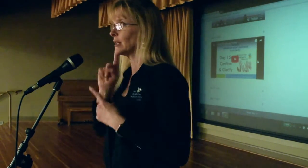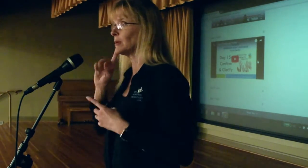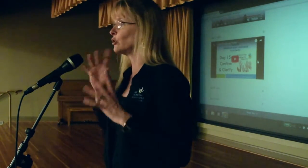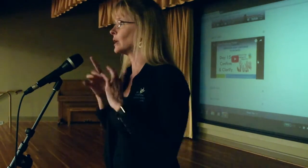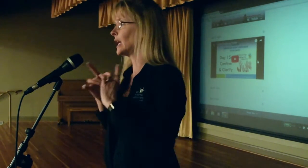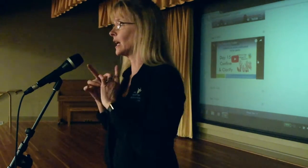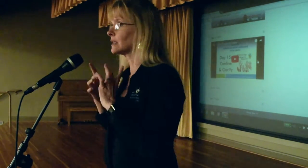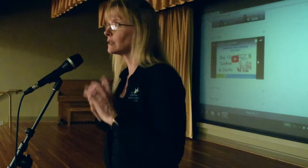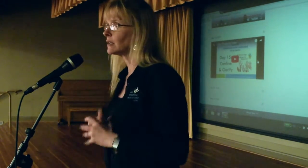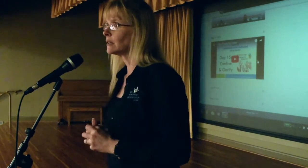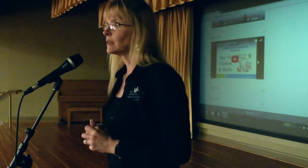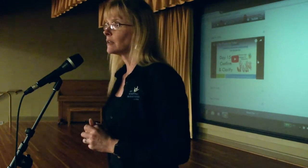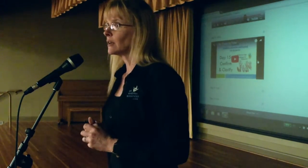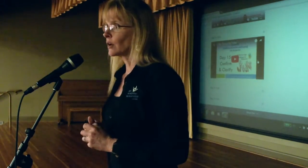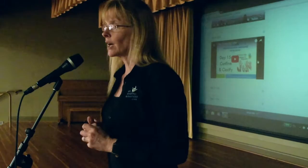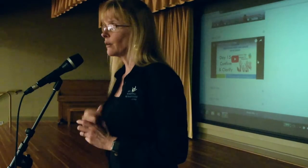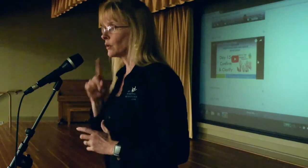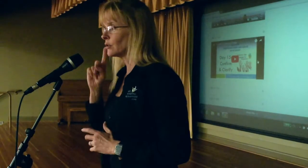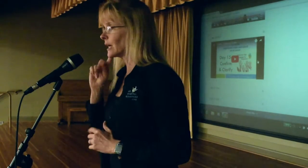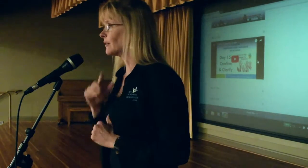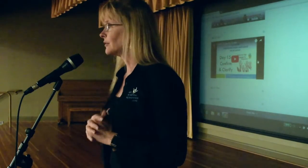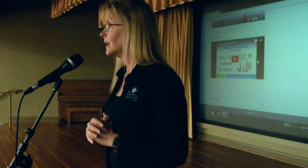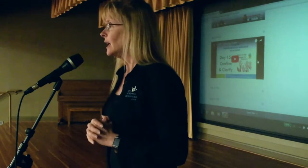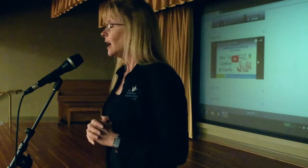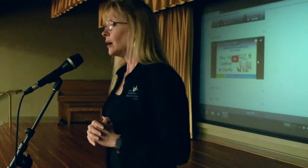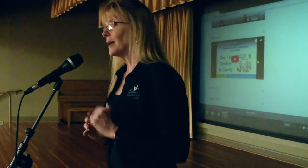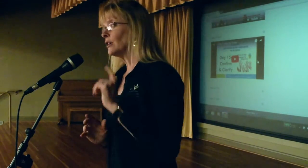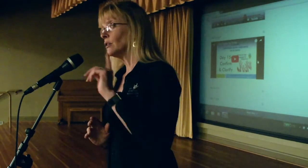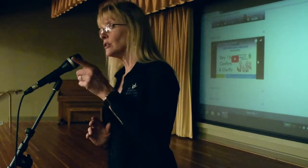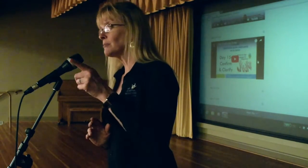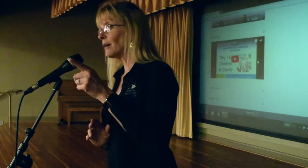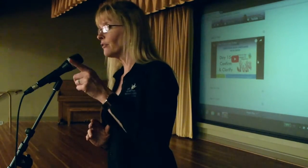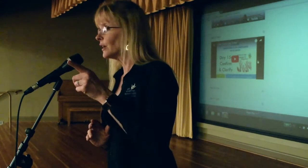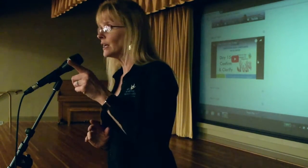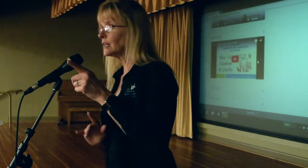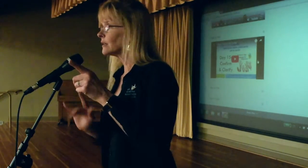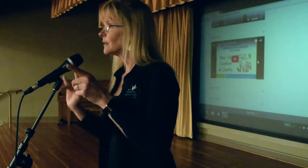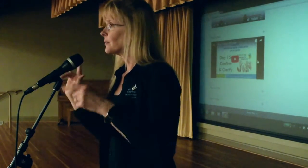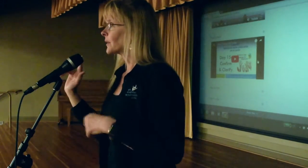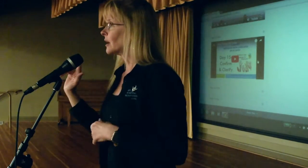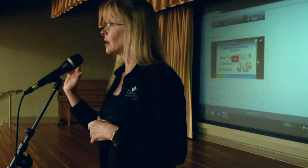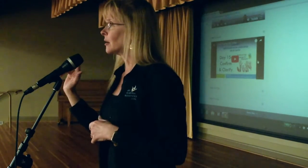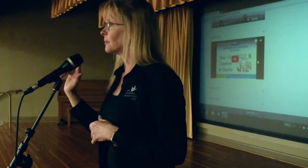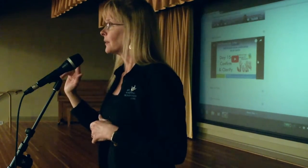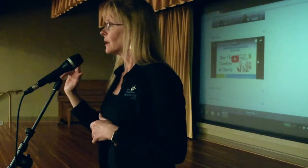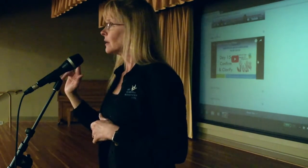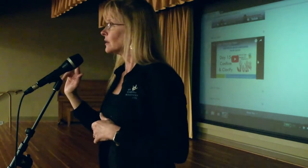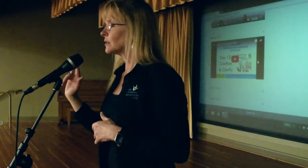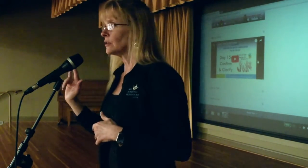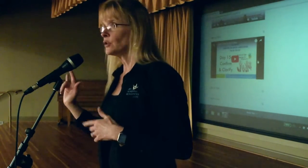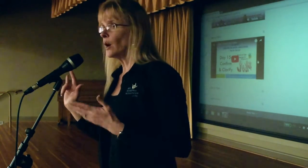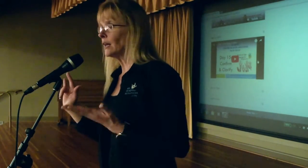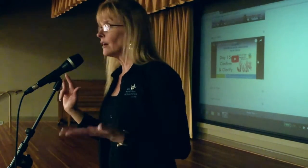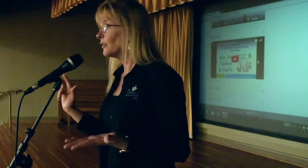them and you connect. Okay, when they're deaf. Now you notice my friend, do I love